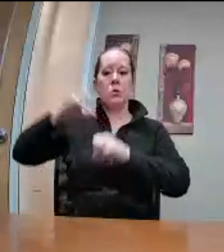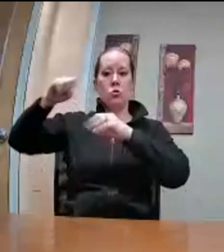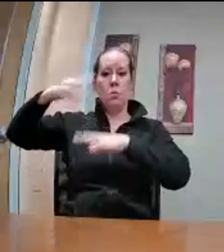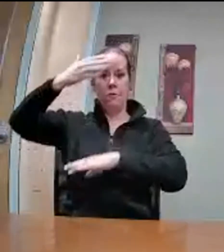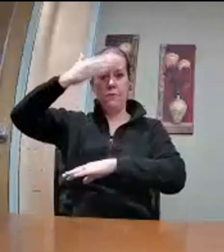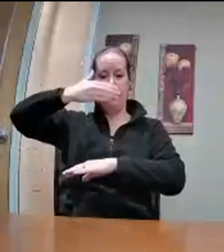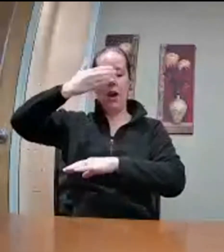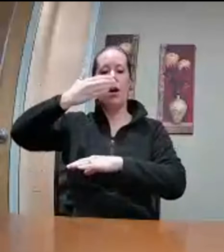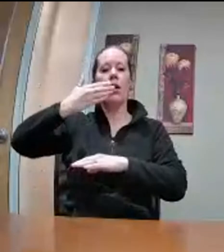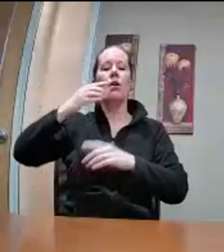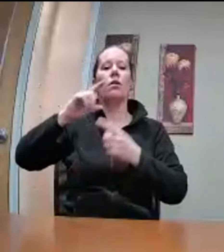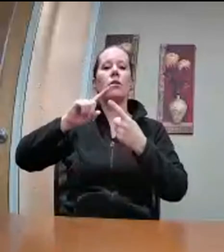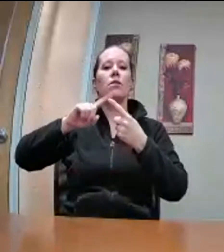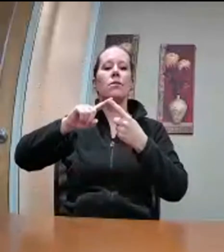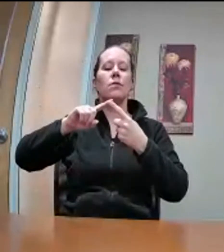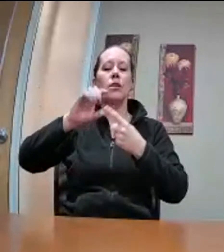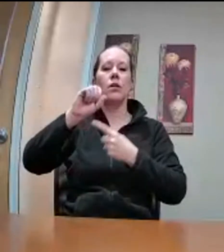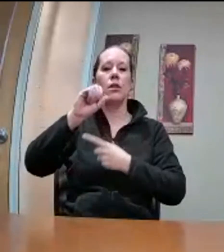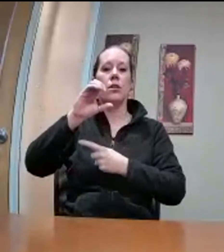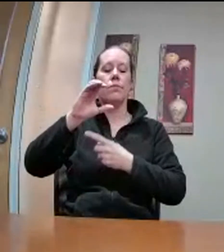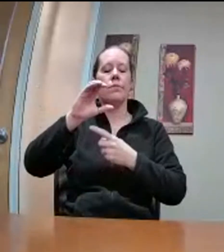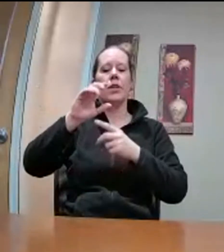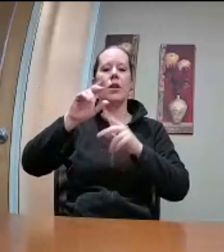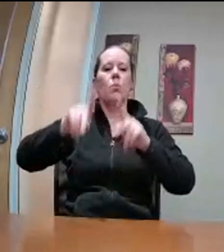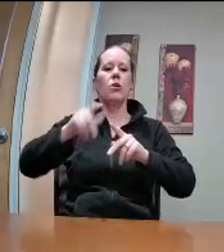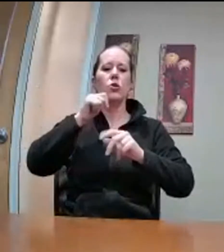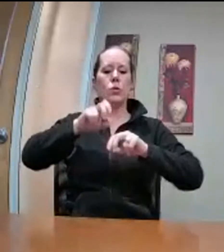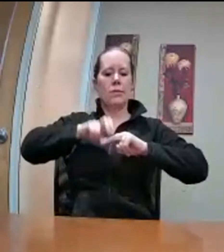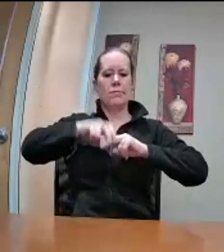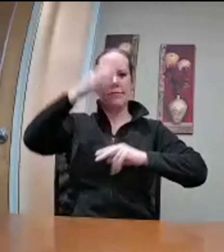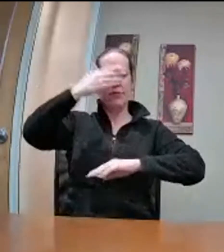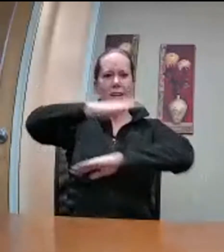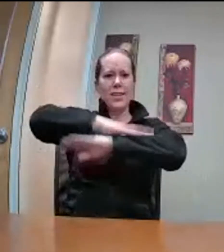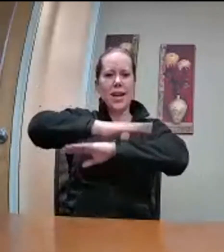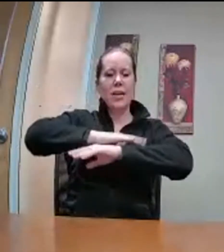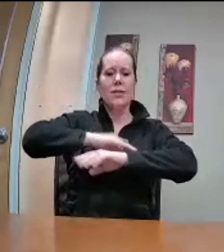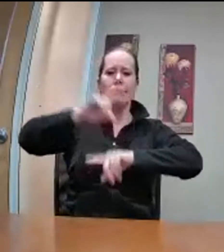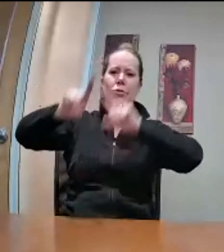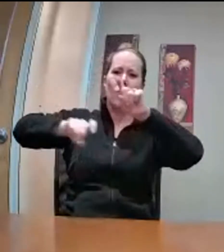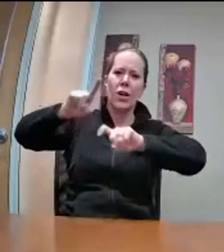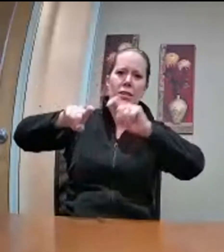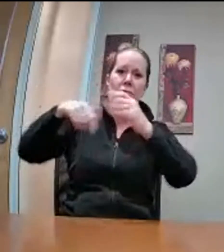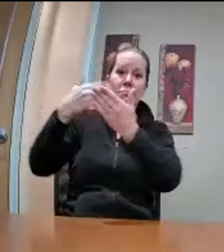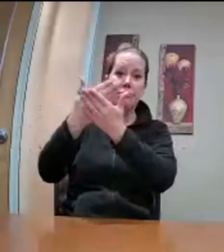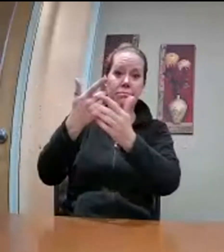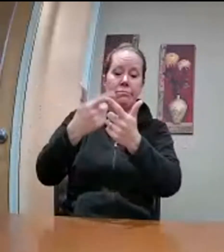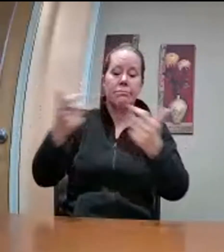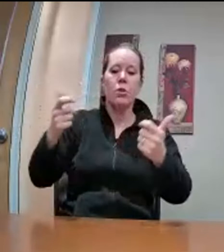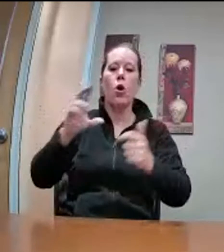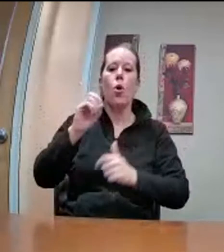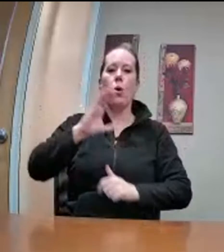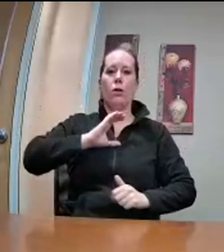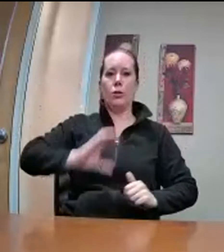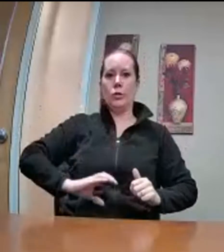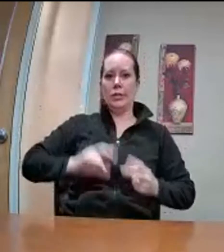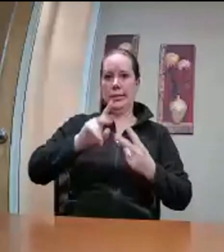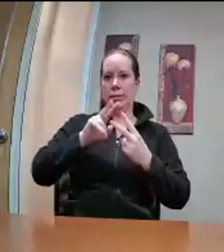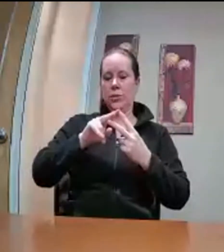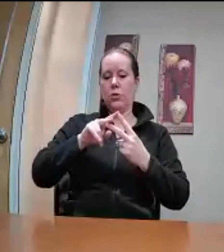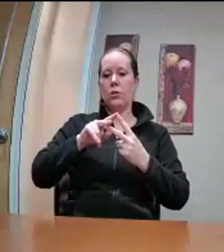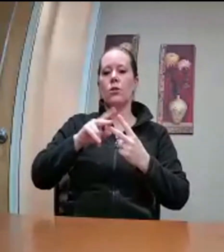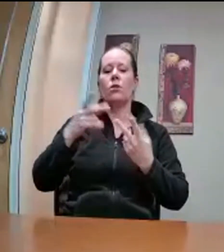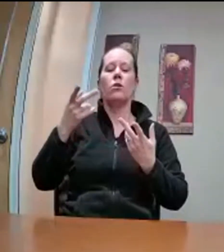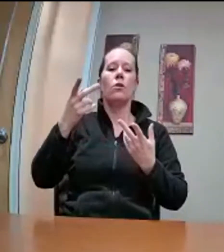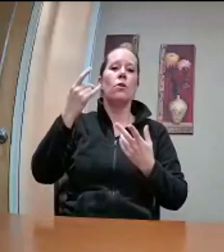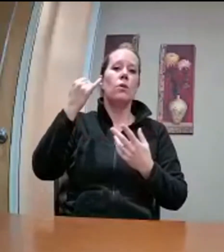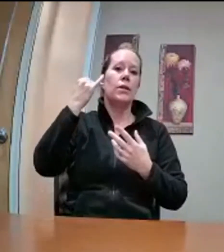Chris Burns, who will ensure that they go down to laundry for labeling. Because what happens is the residents get